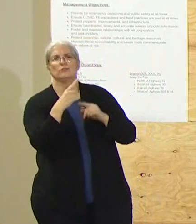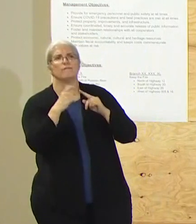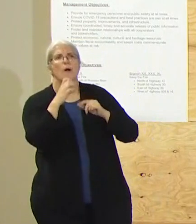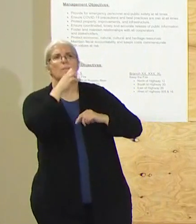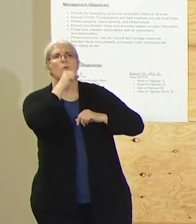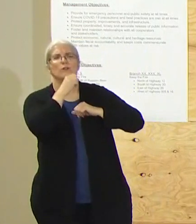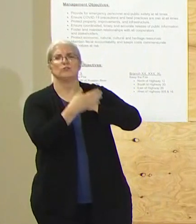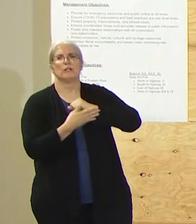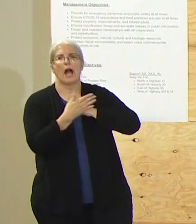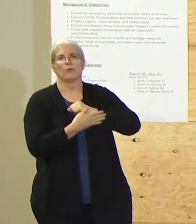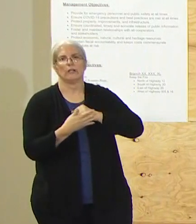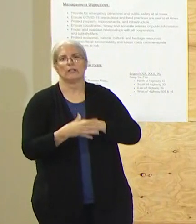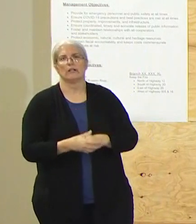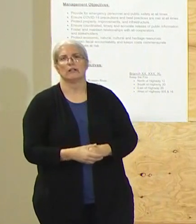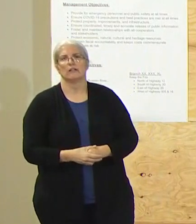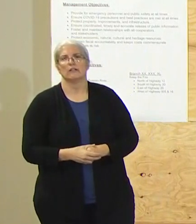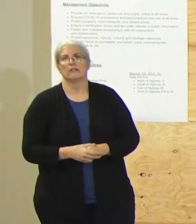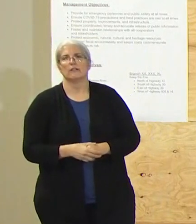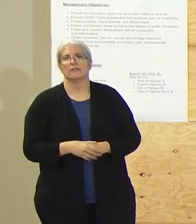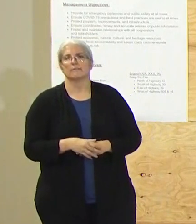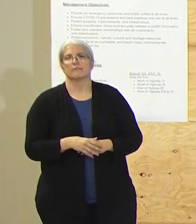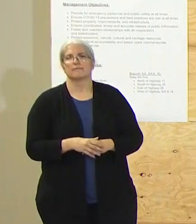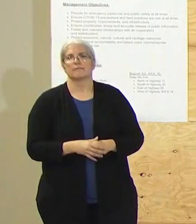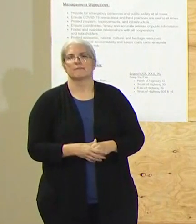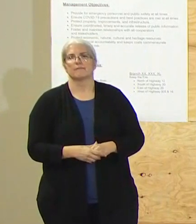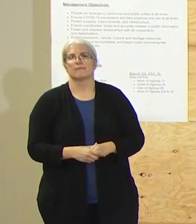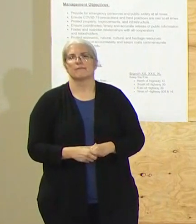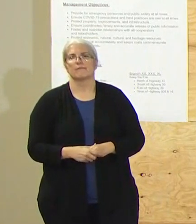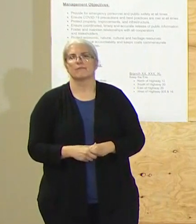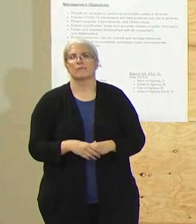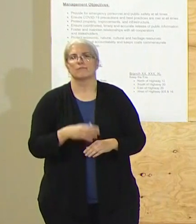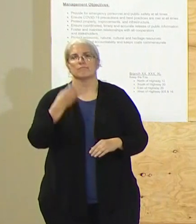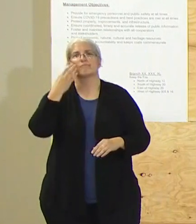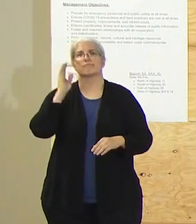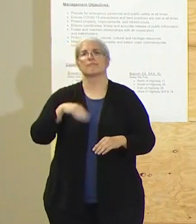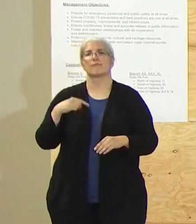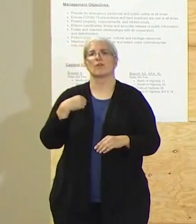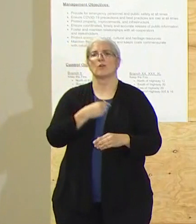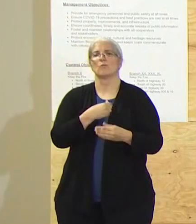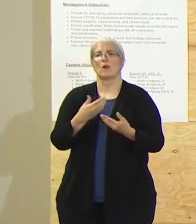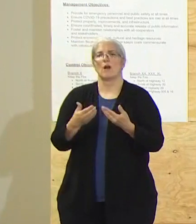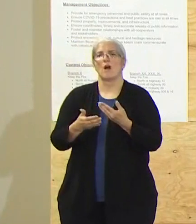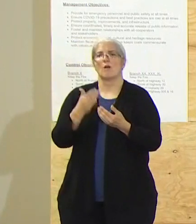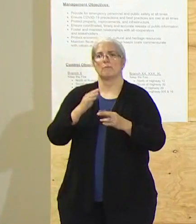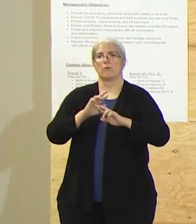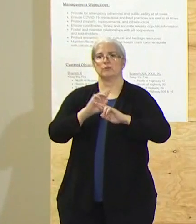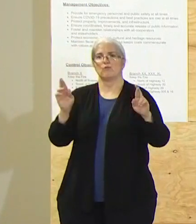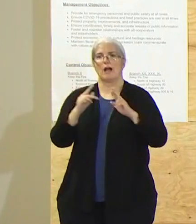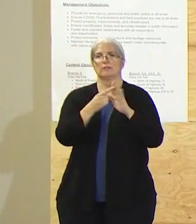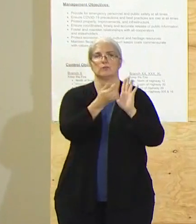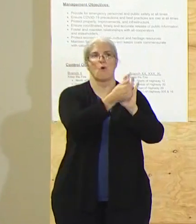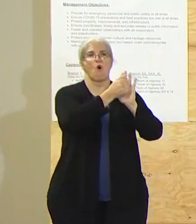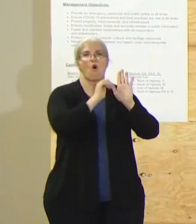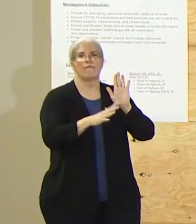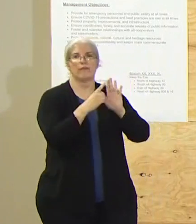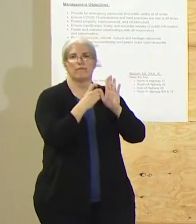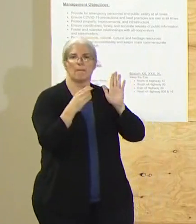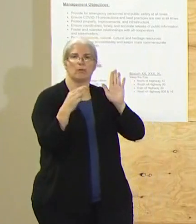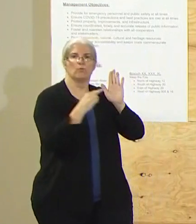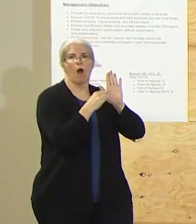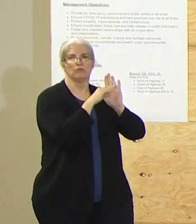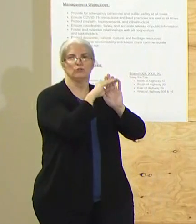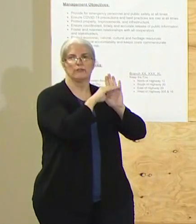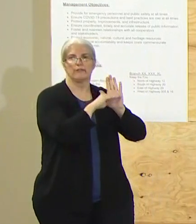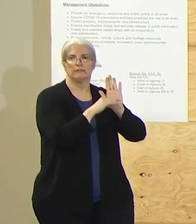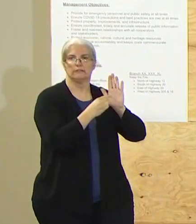but there are questions over which data is guiding that decision. Is it state data or county level data?